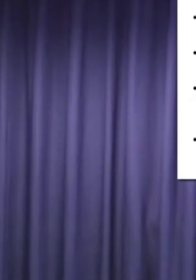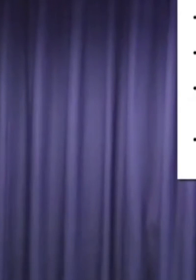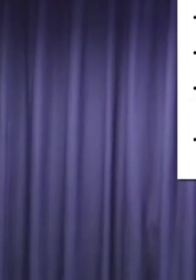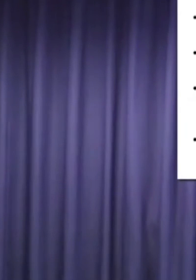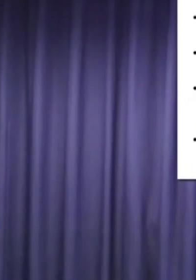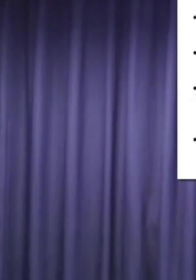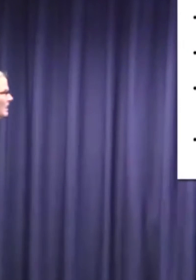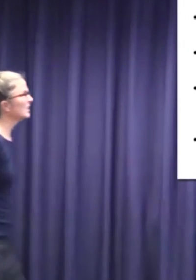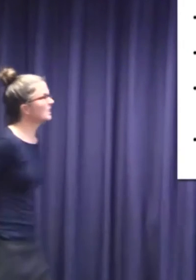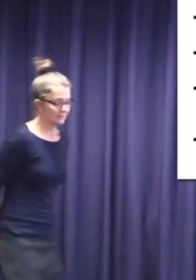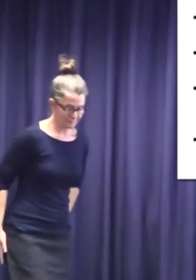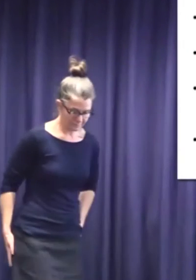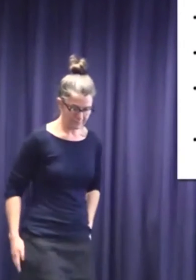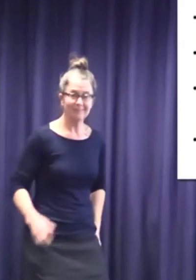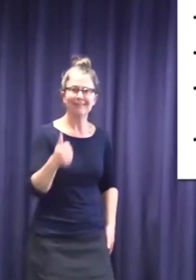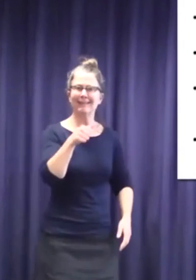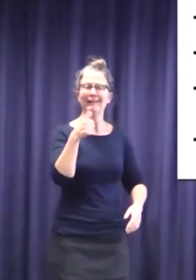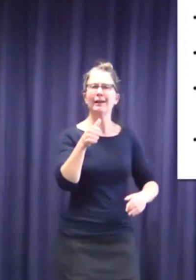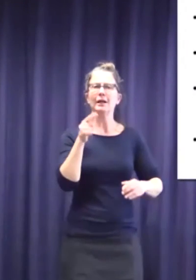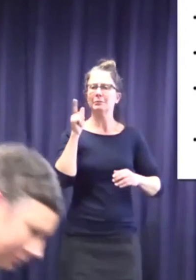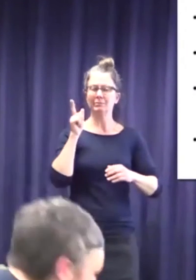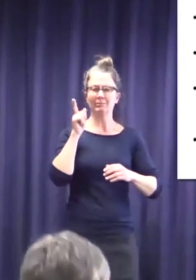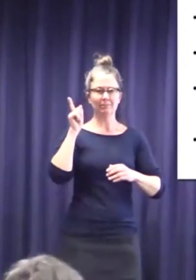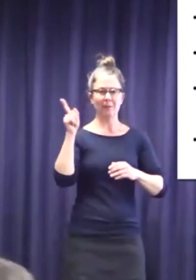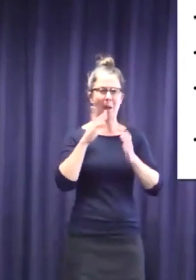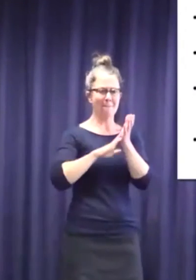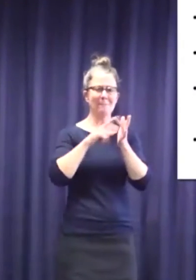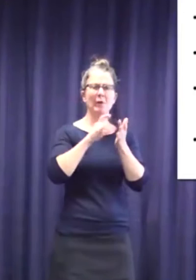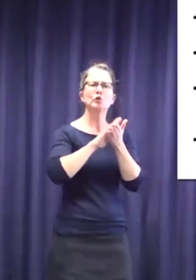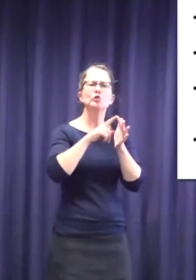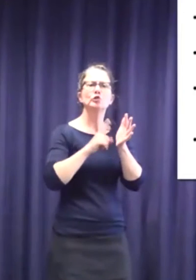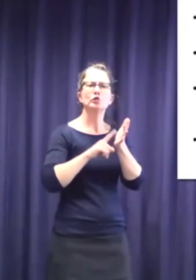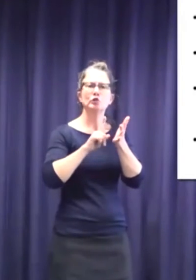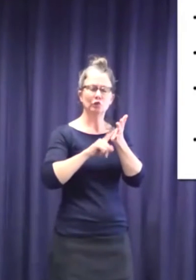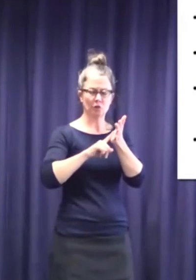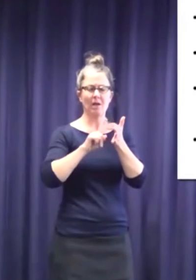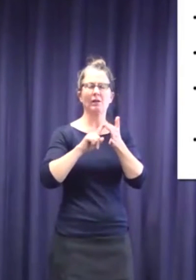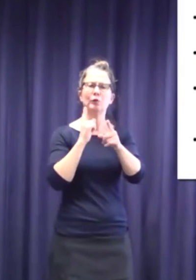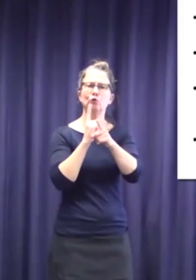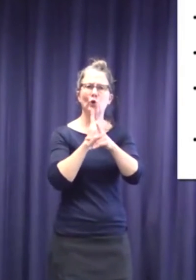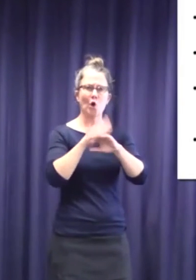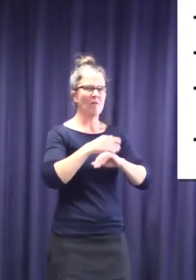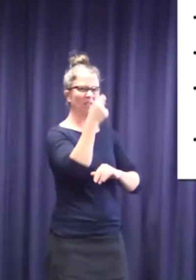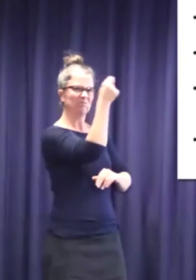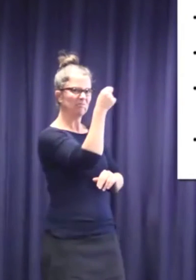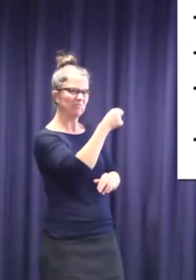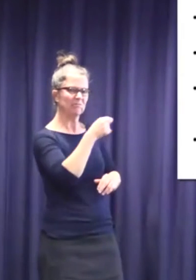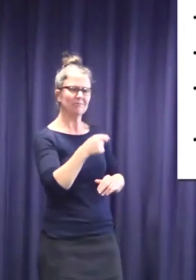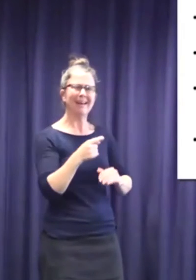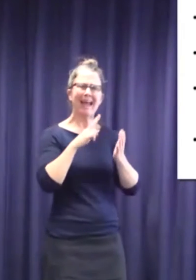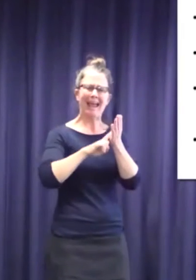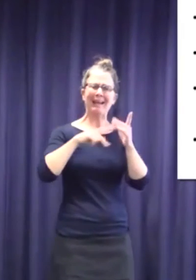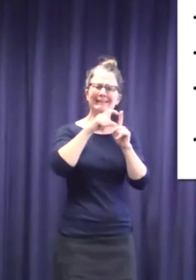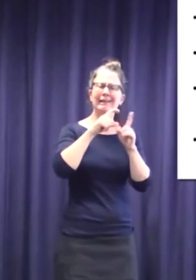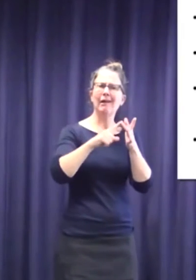So these are some of the things that Michelle just mentioned. The NDIA feels that there should be many, many